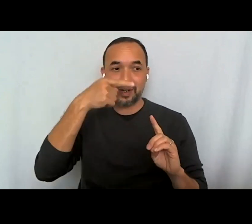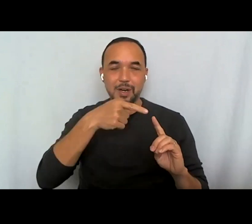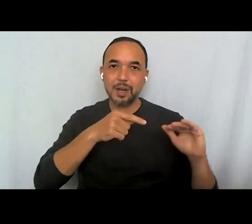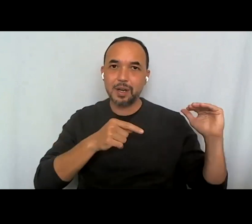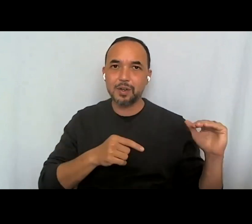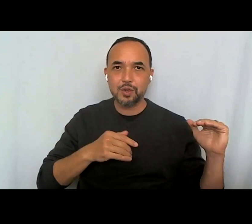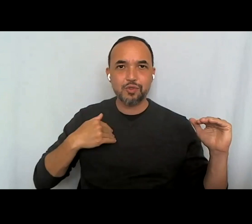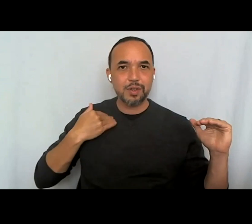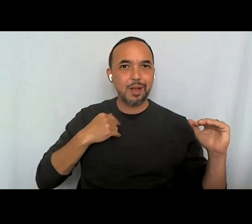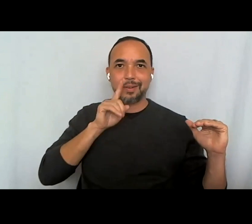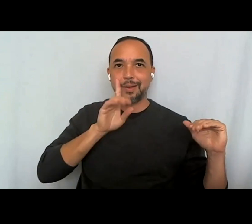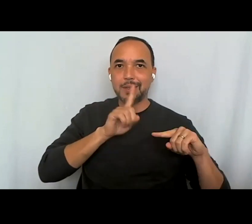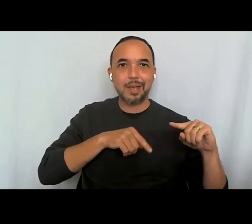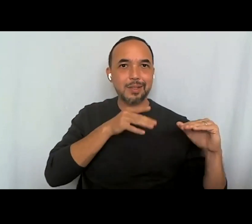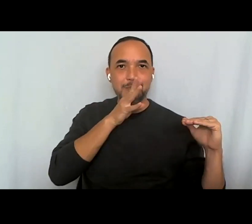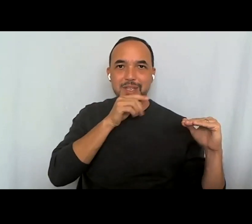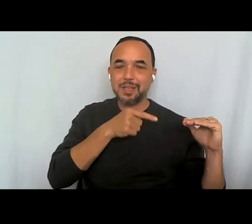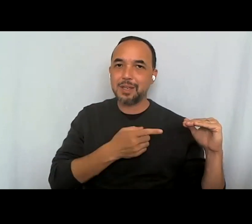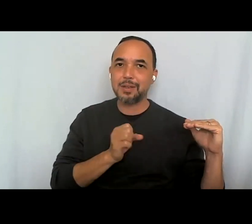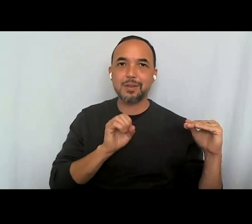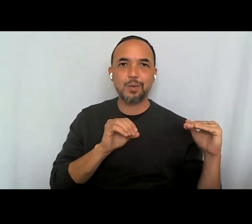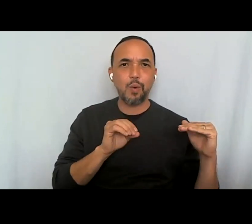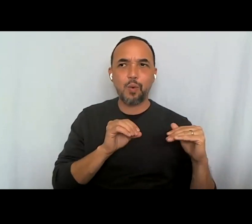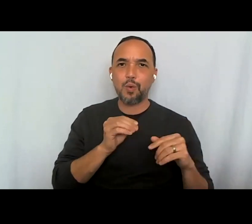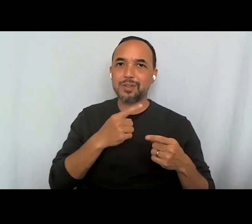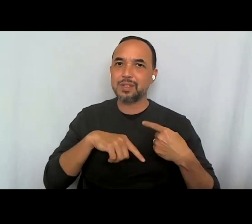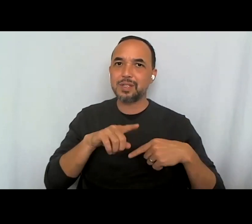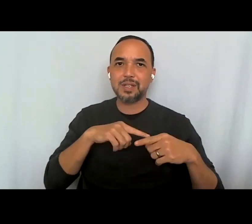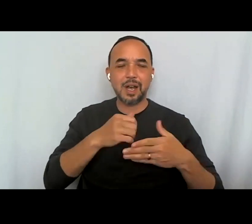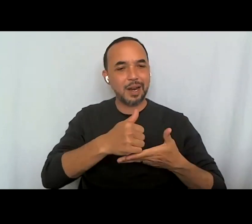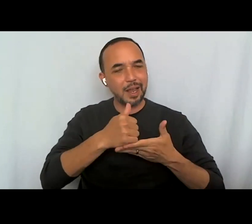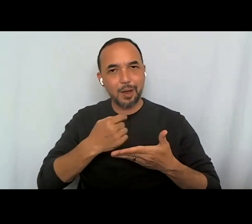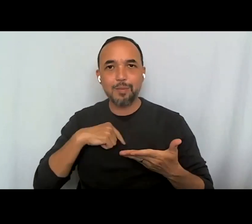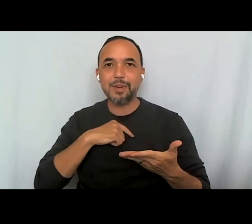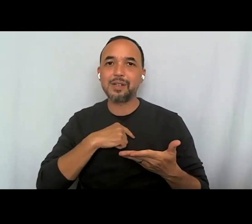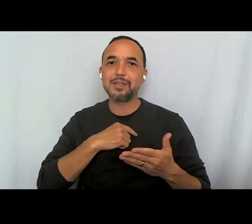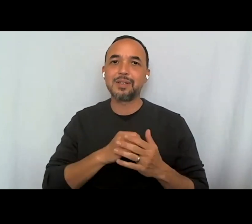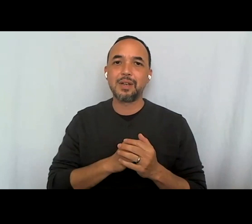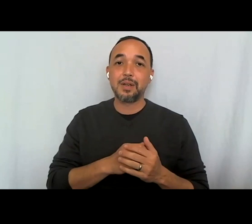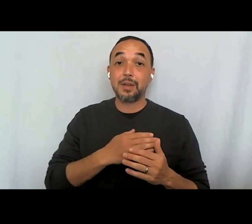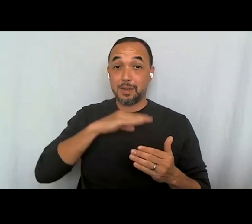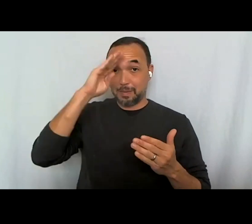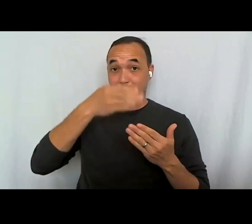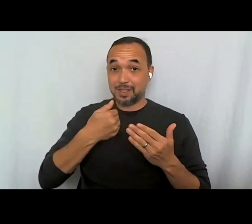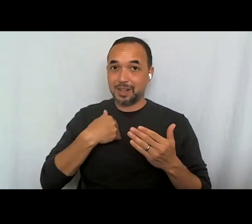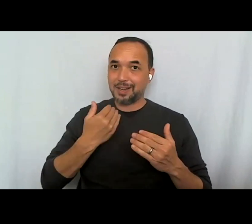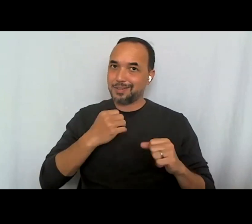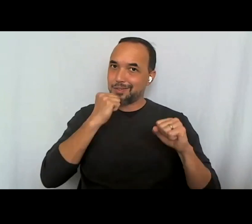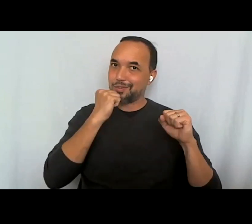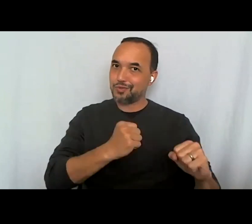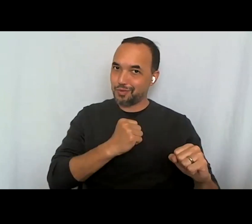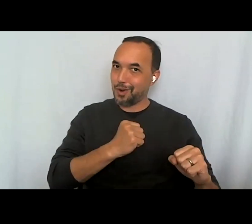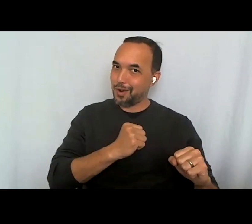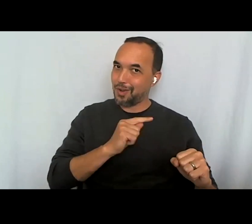speak. So ASL was definitely something that helped us out. And he has a very strong, my son has a very strong temperament. So when